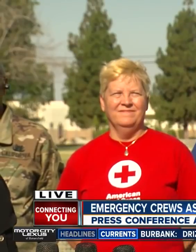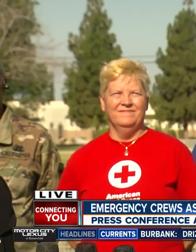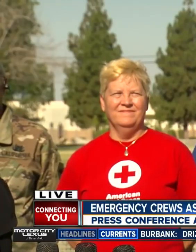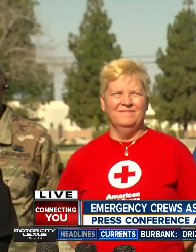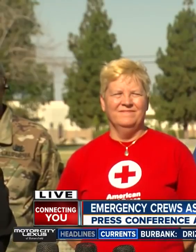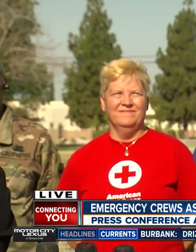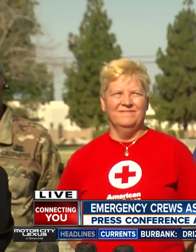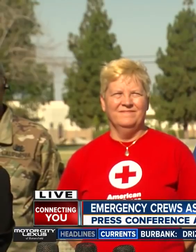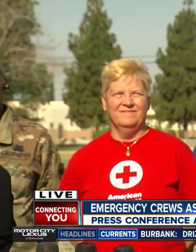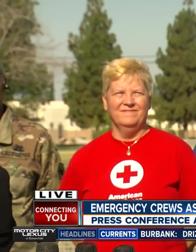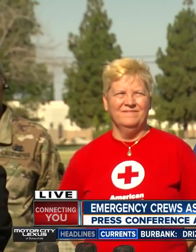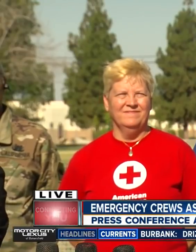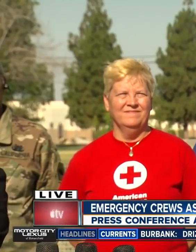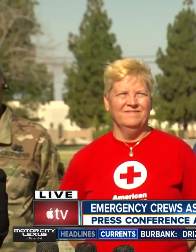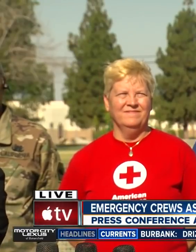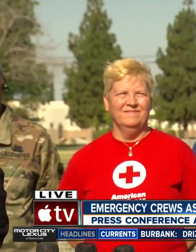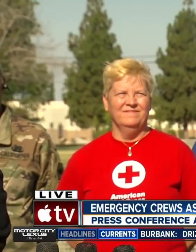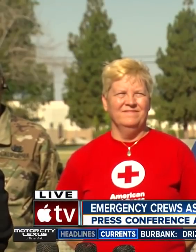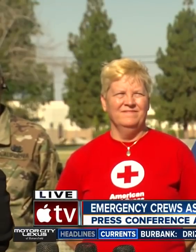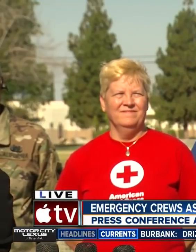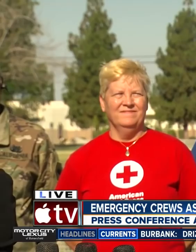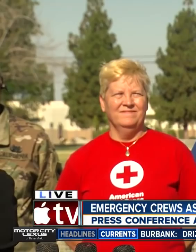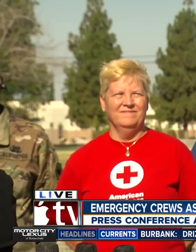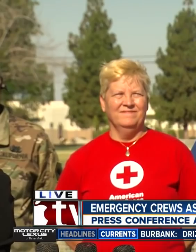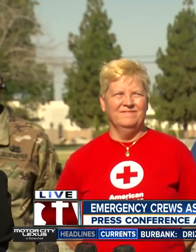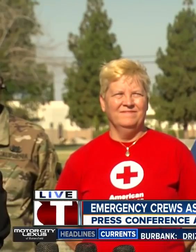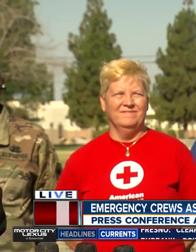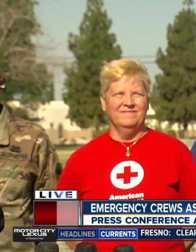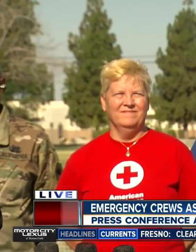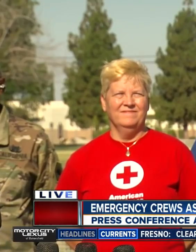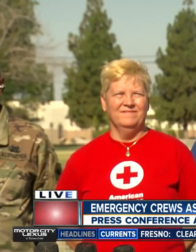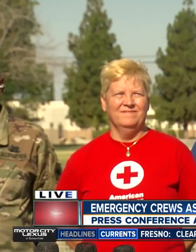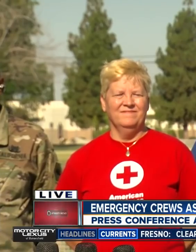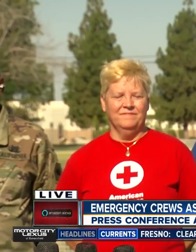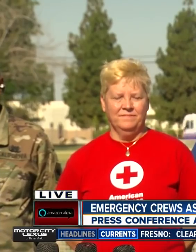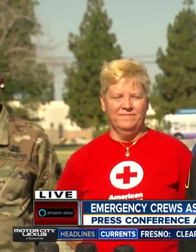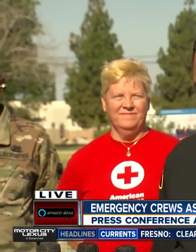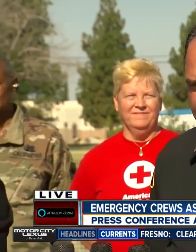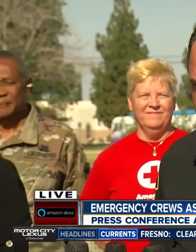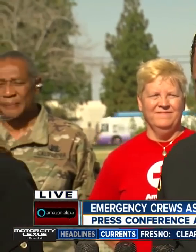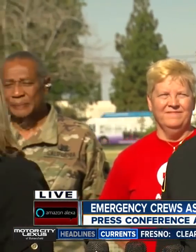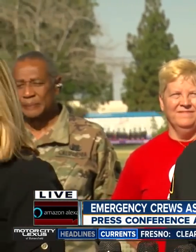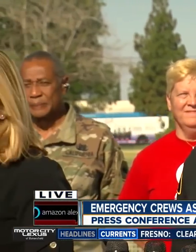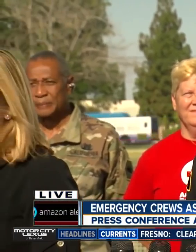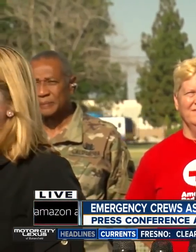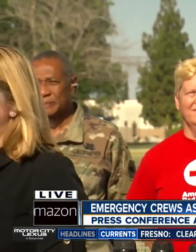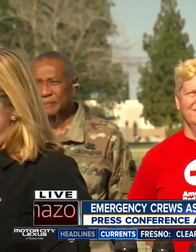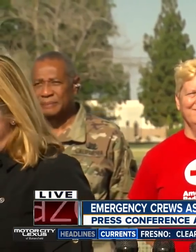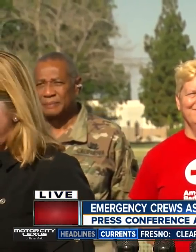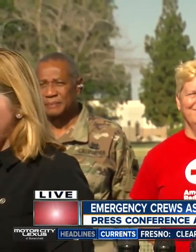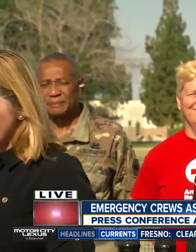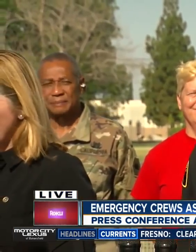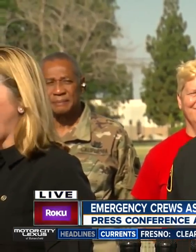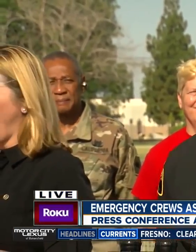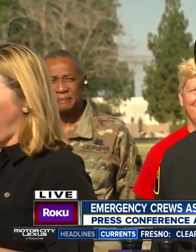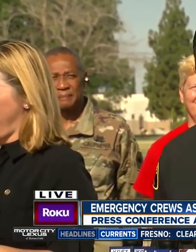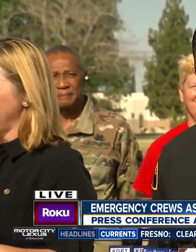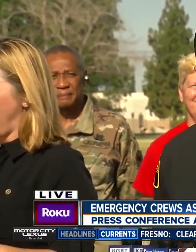focusing locations like the dam, the canyon, or bases? Can you get me closer to the mic? Okay, so the